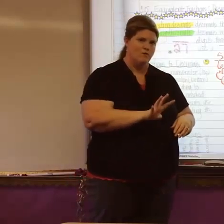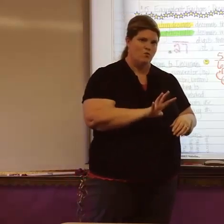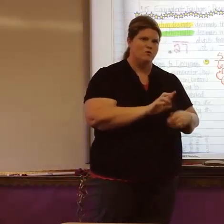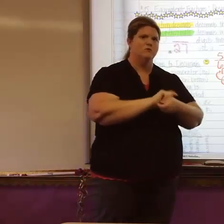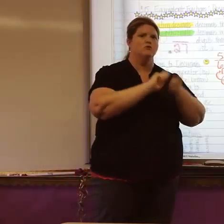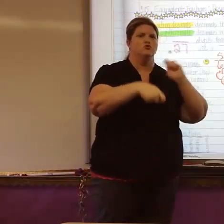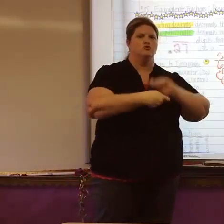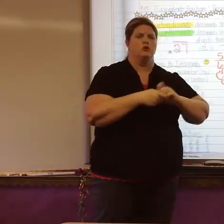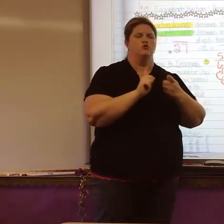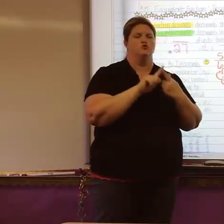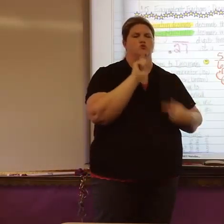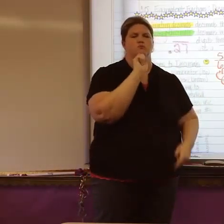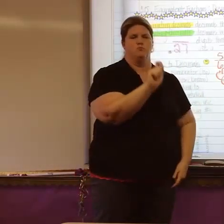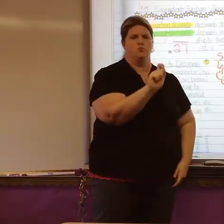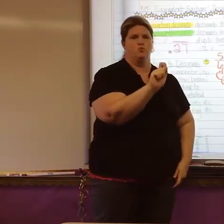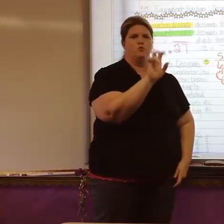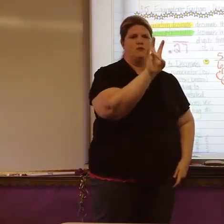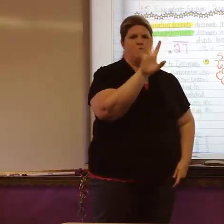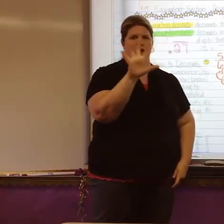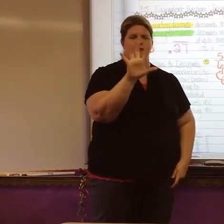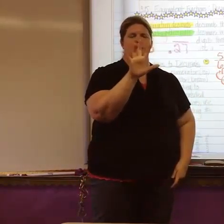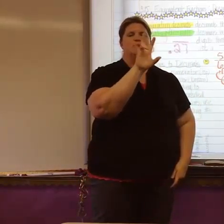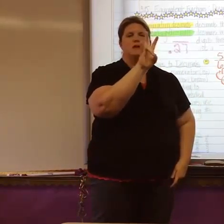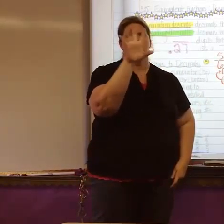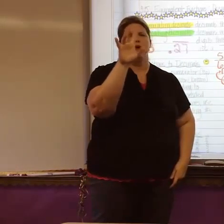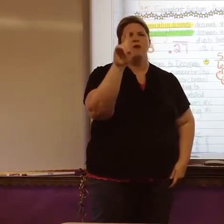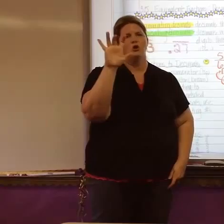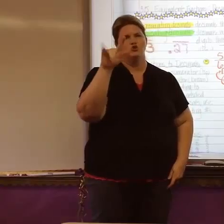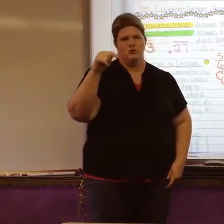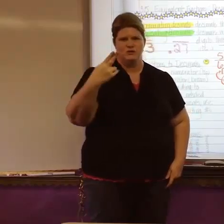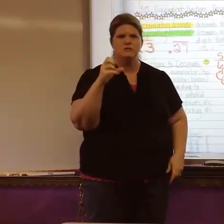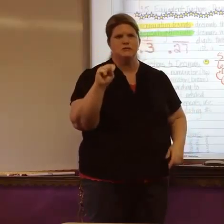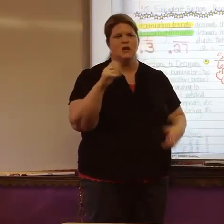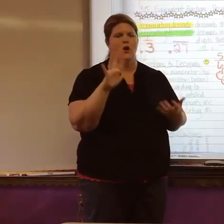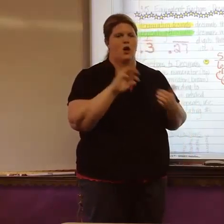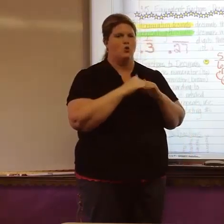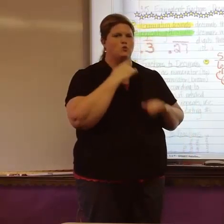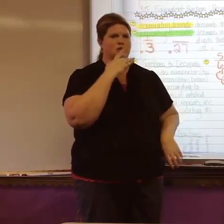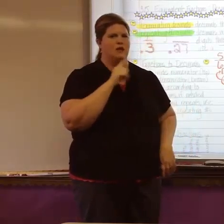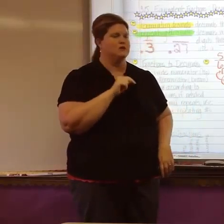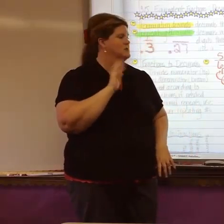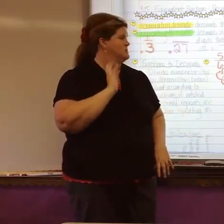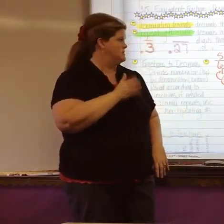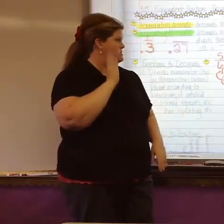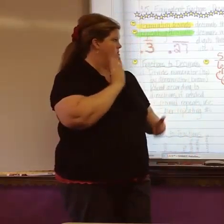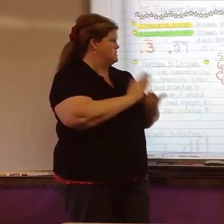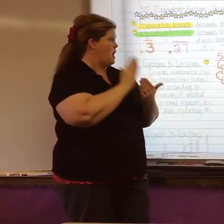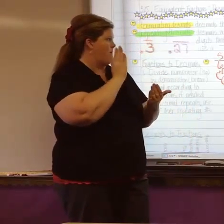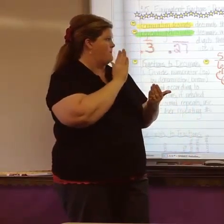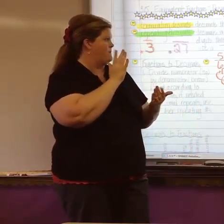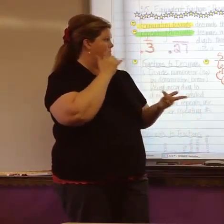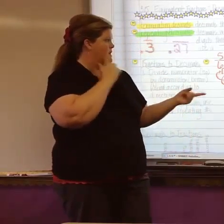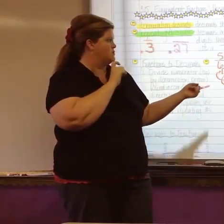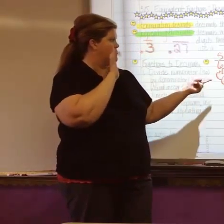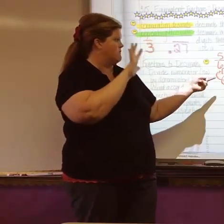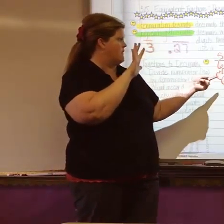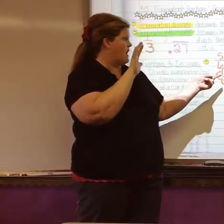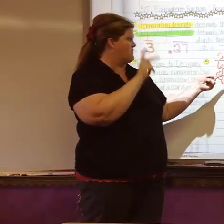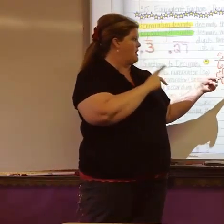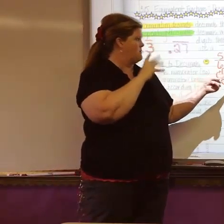equal to 0.75 or 75 hundredths. It stopped because when we do 5 times